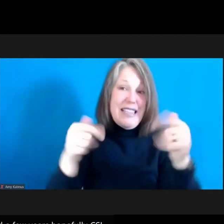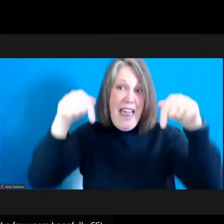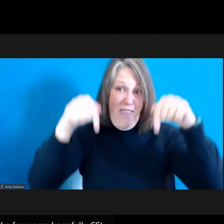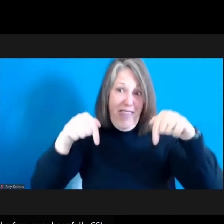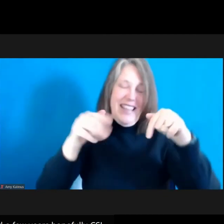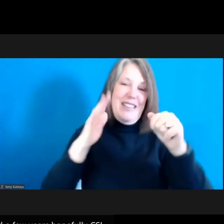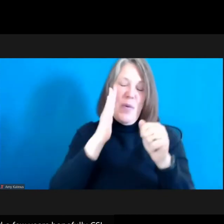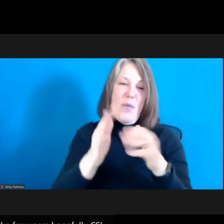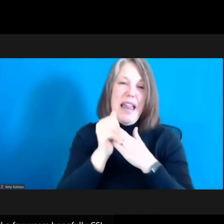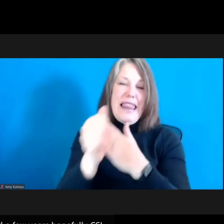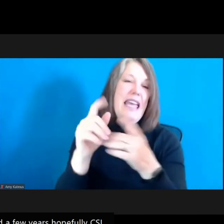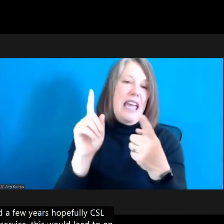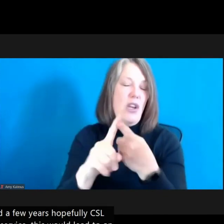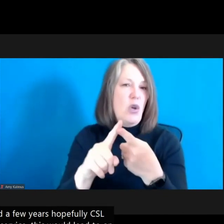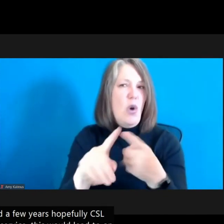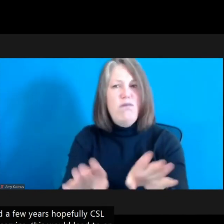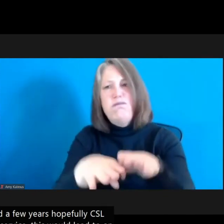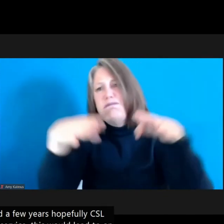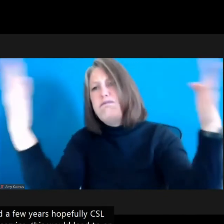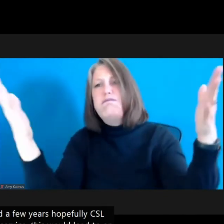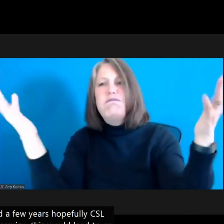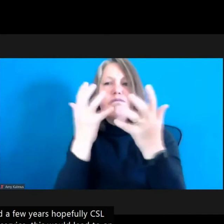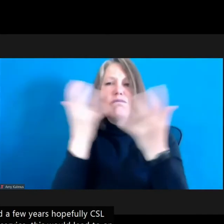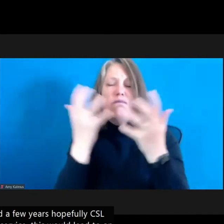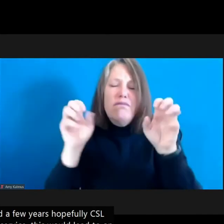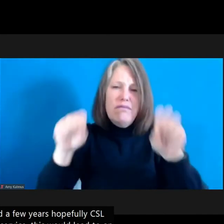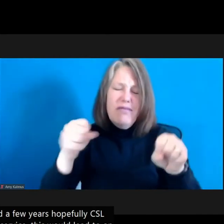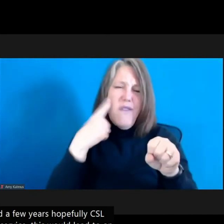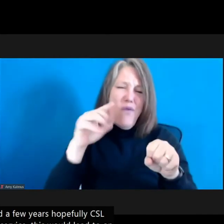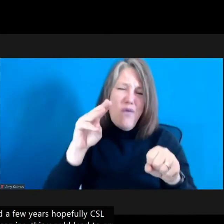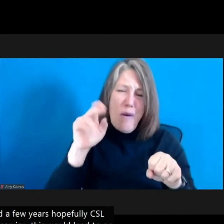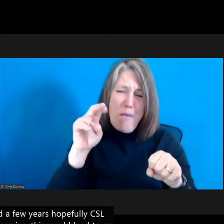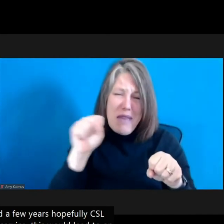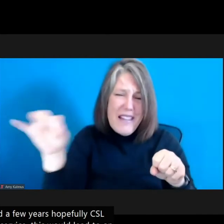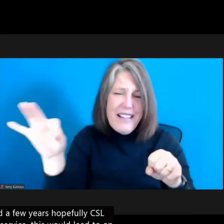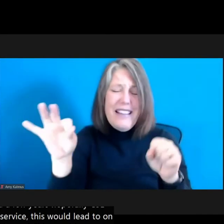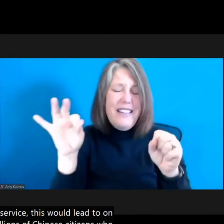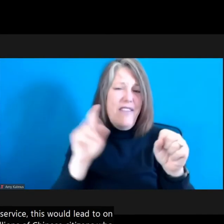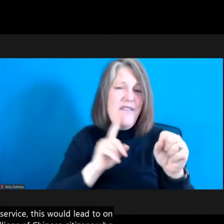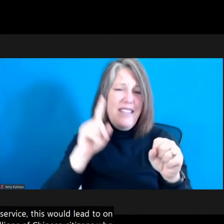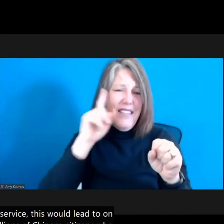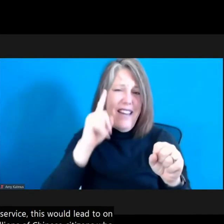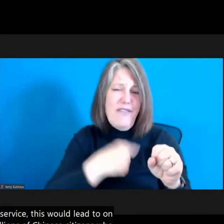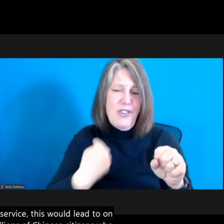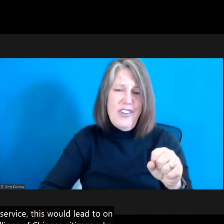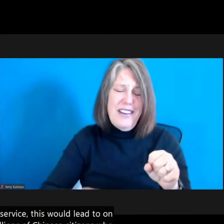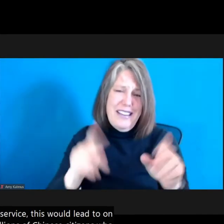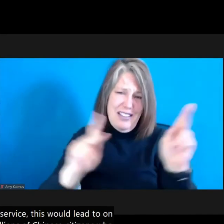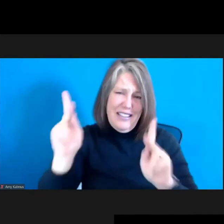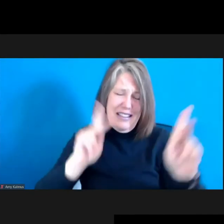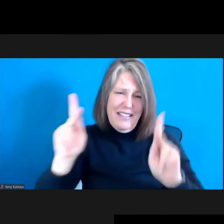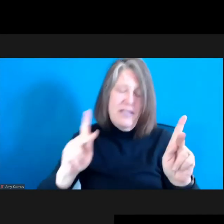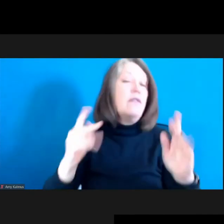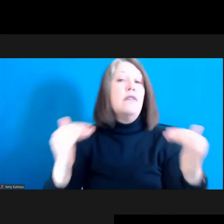would lead to untapping the potential of millions of Chinese citizens who are deaf. So